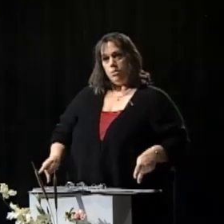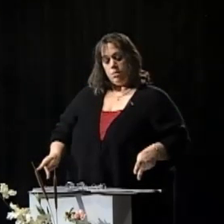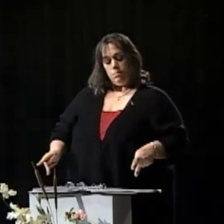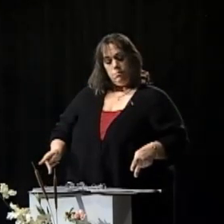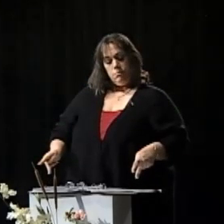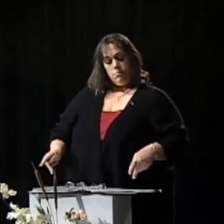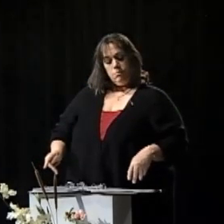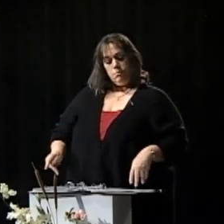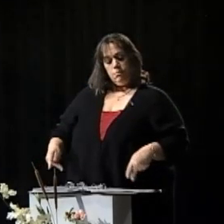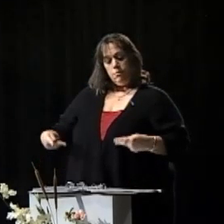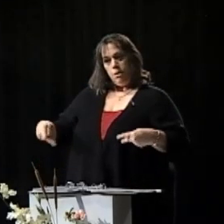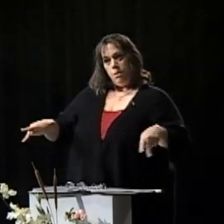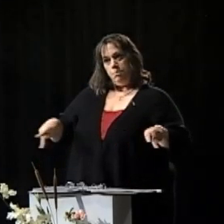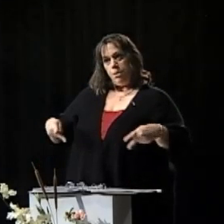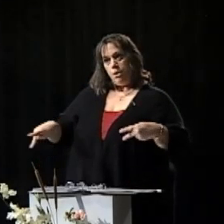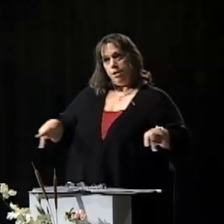person, party,